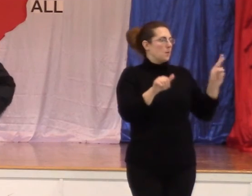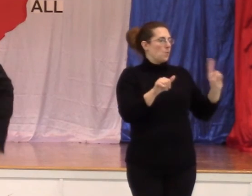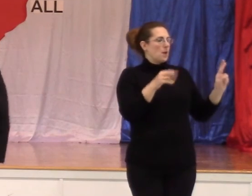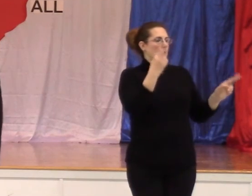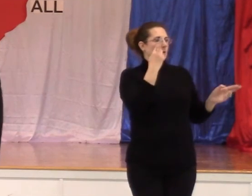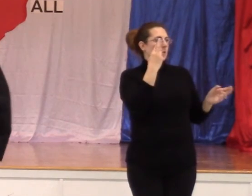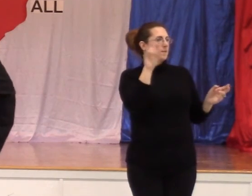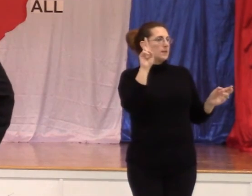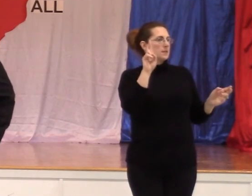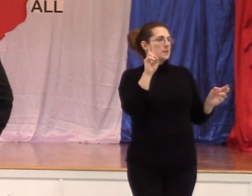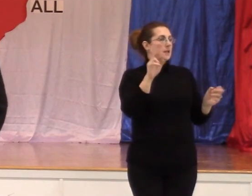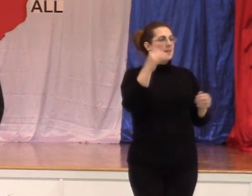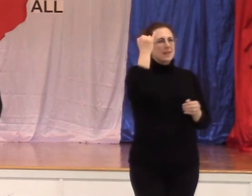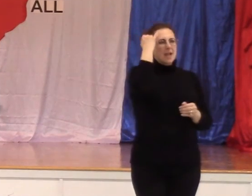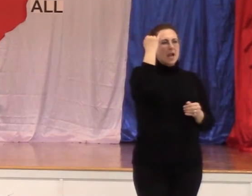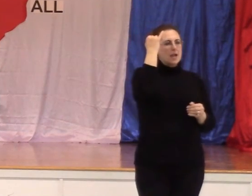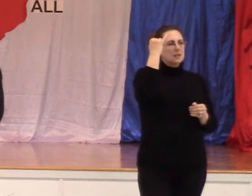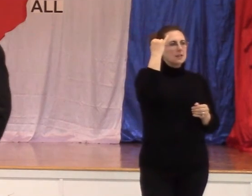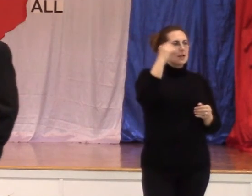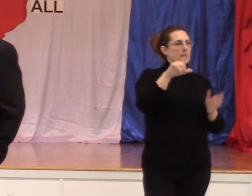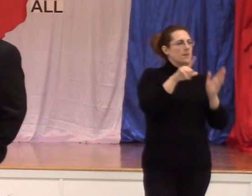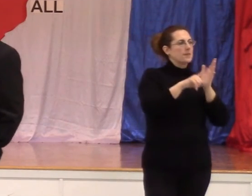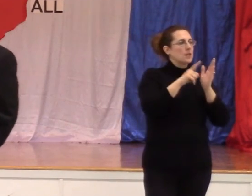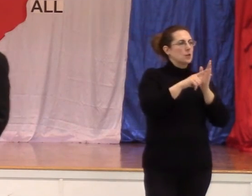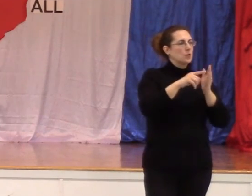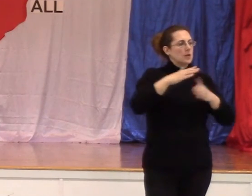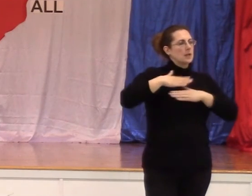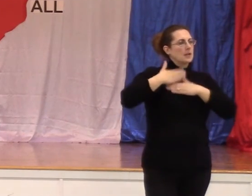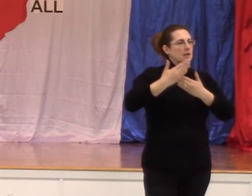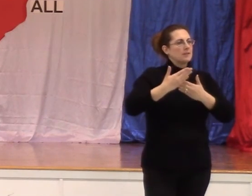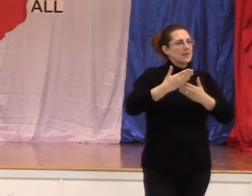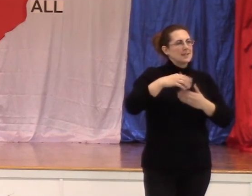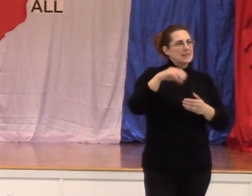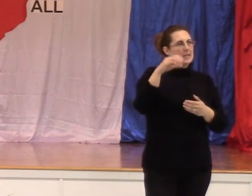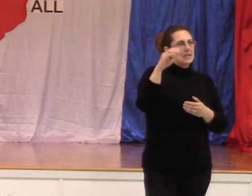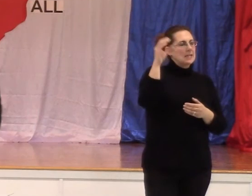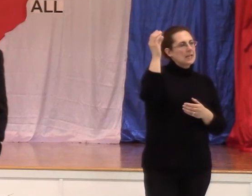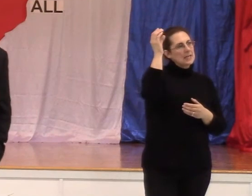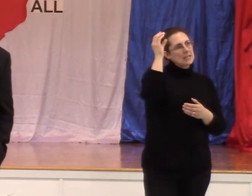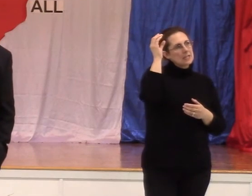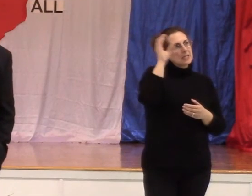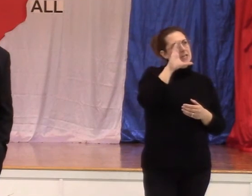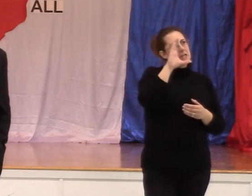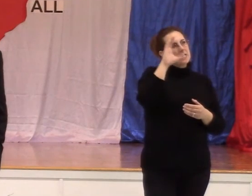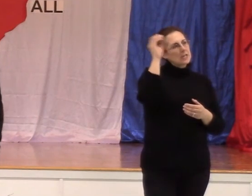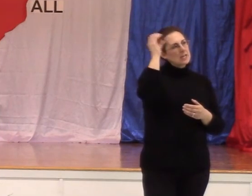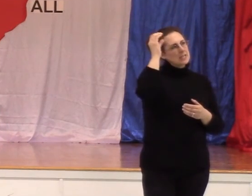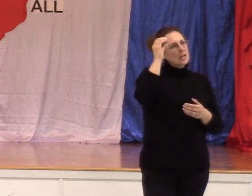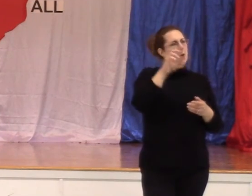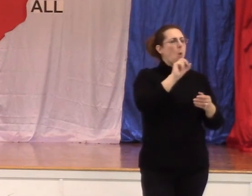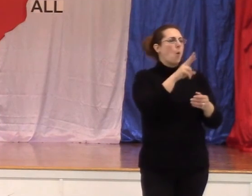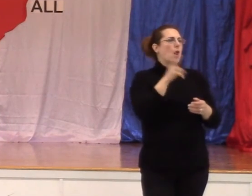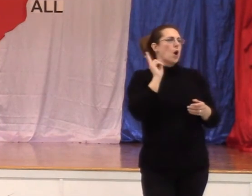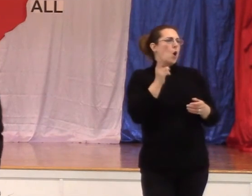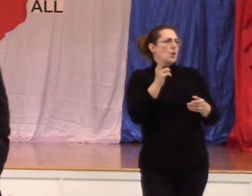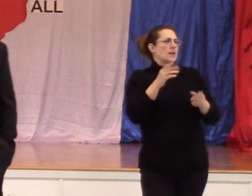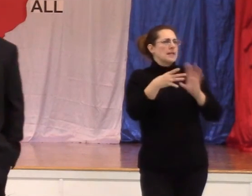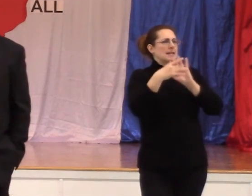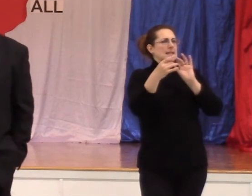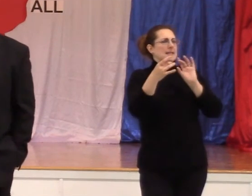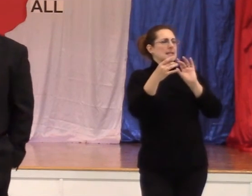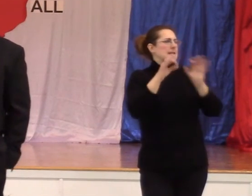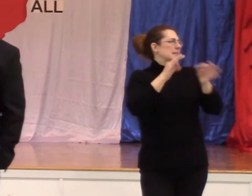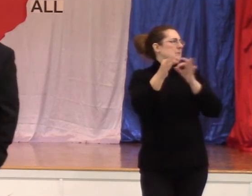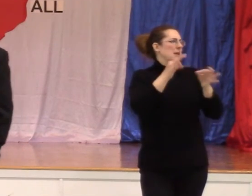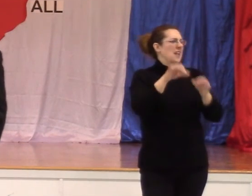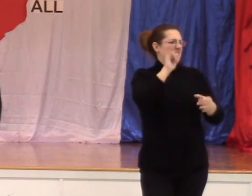Reformation. The idea of the Lutheran confessions being contextualized or historically explained away as that's German culture,